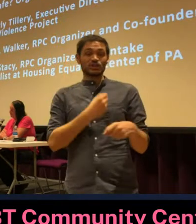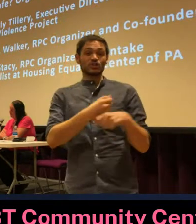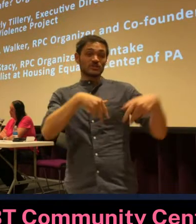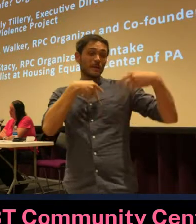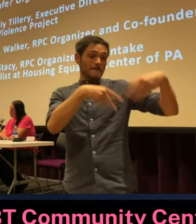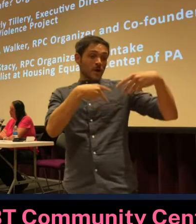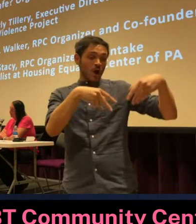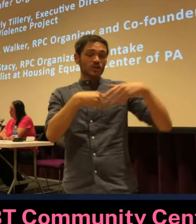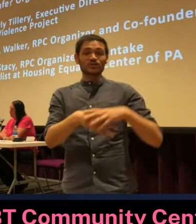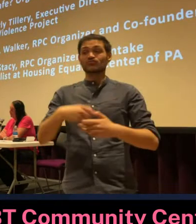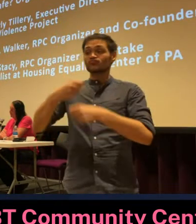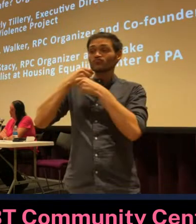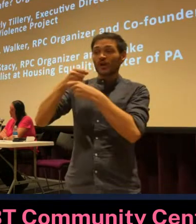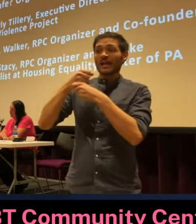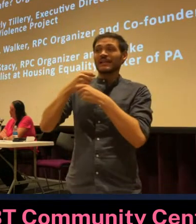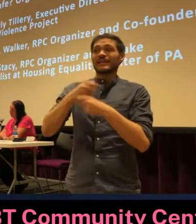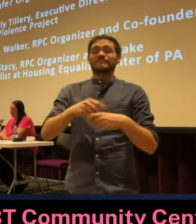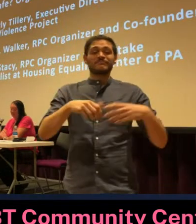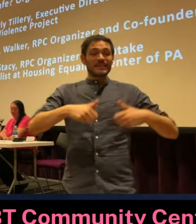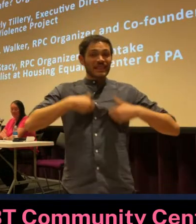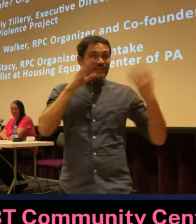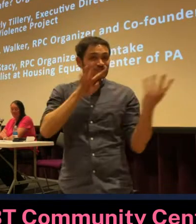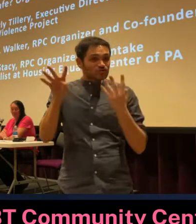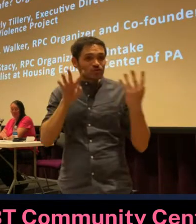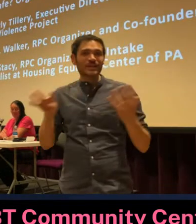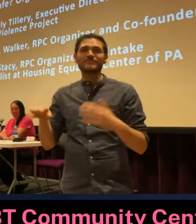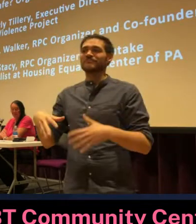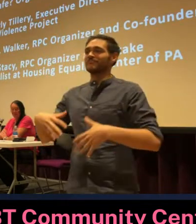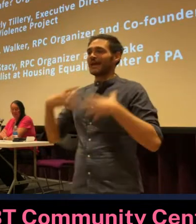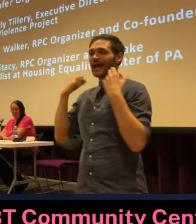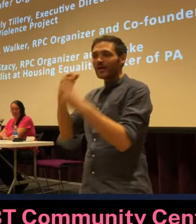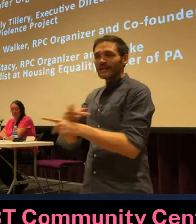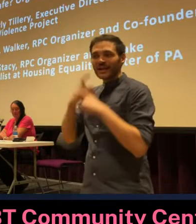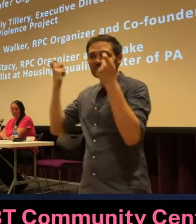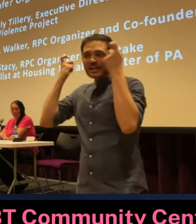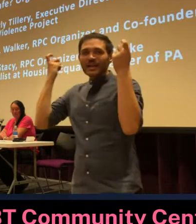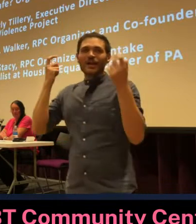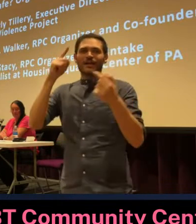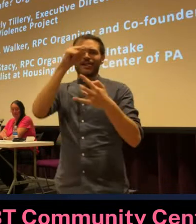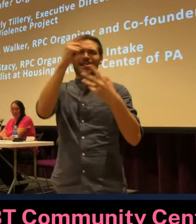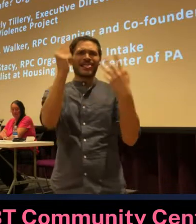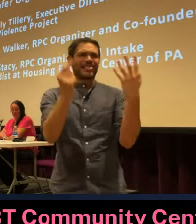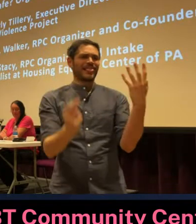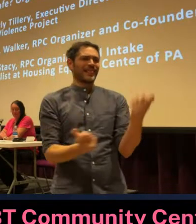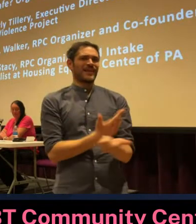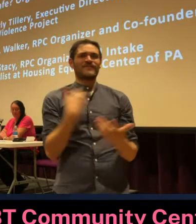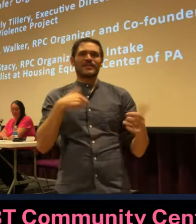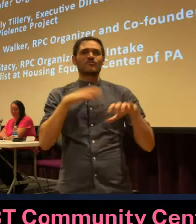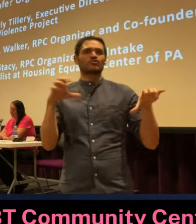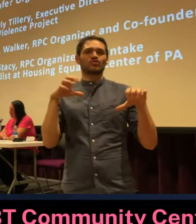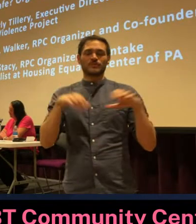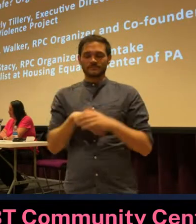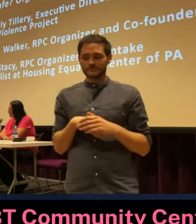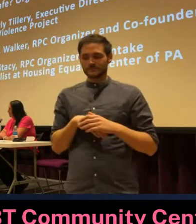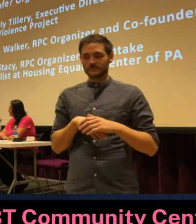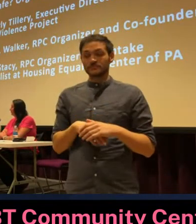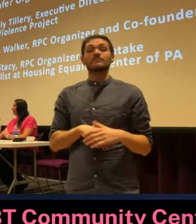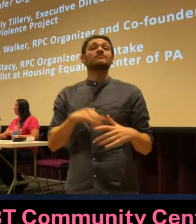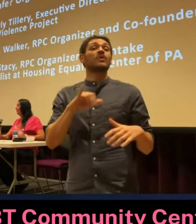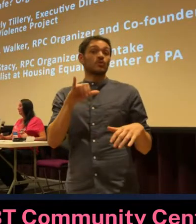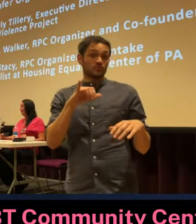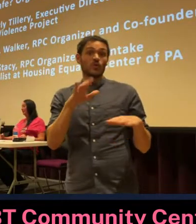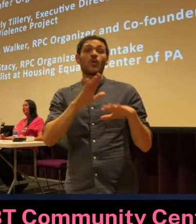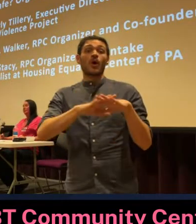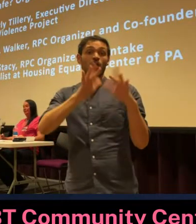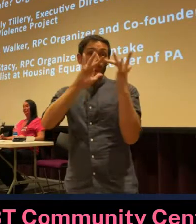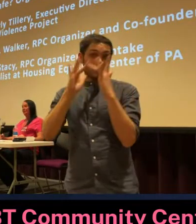live stream and health fair and all the stuff that we're going to be doing on our website. You can also get to our donation page because there's